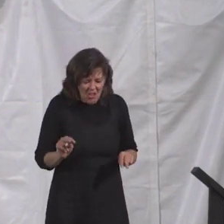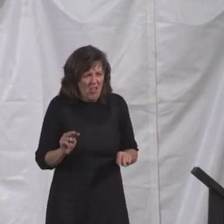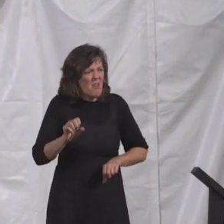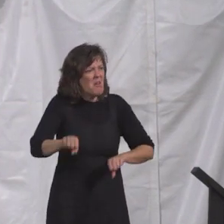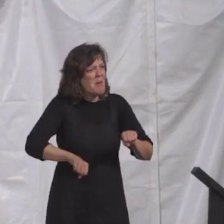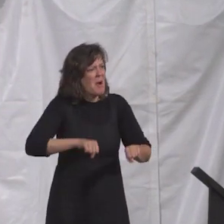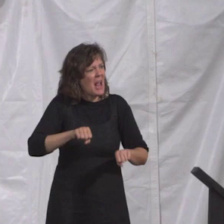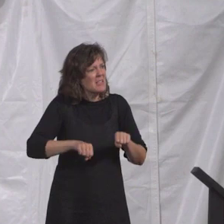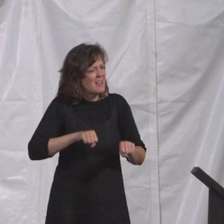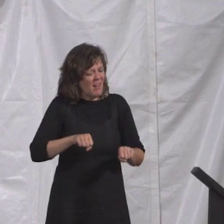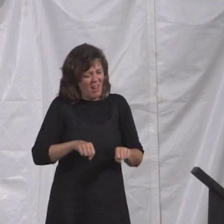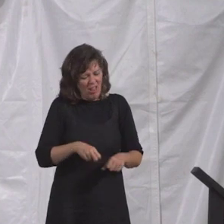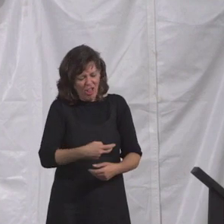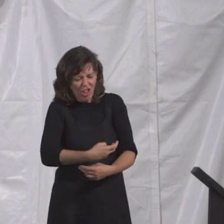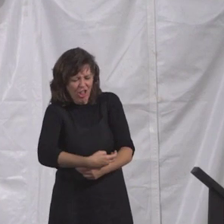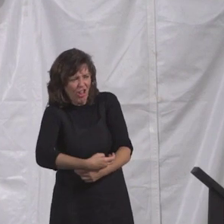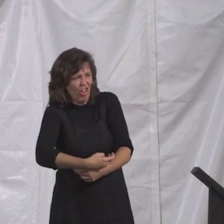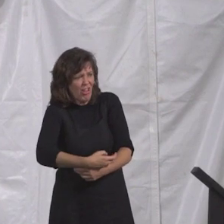off.